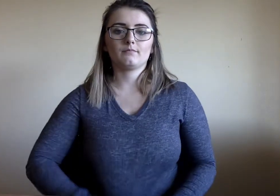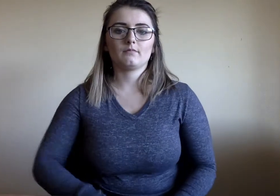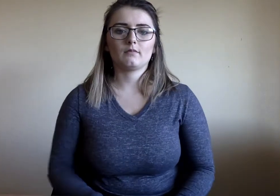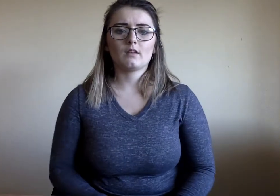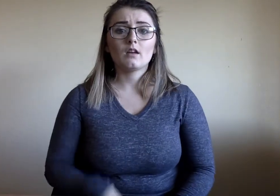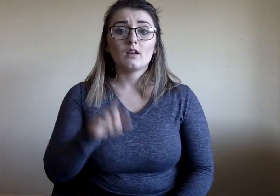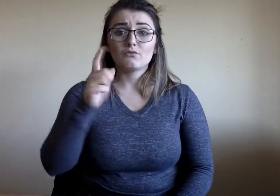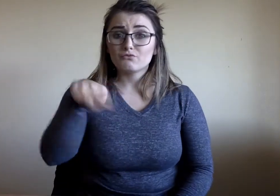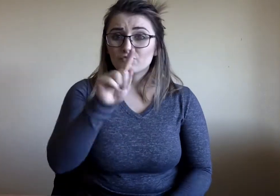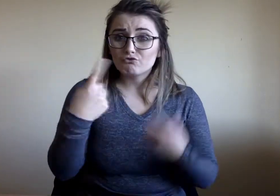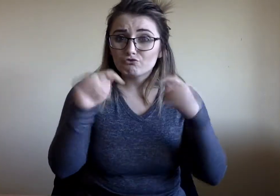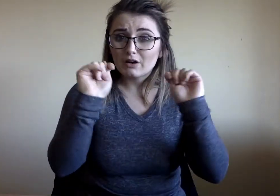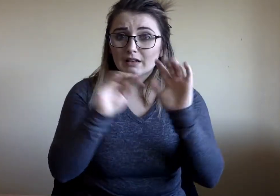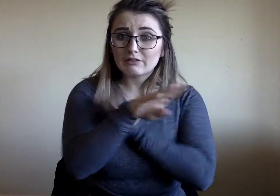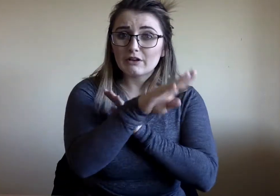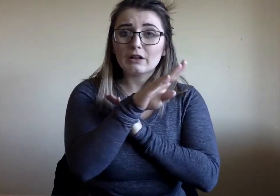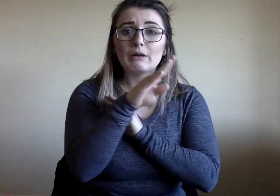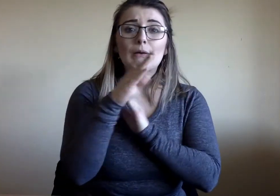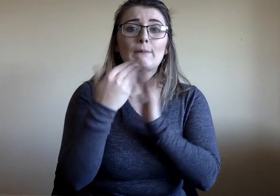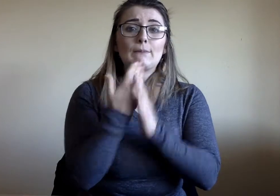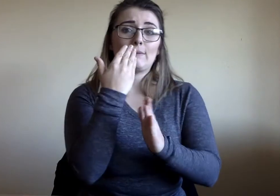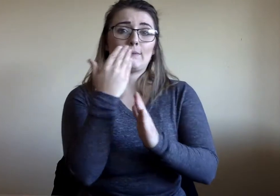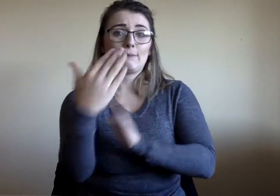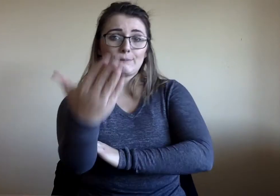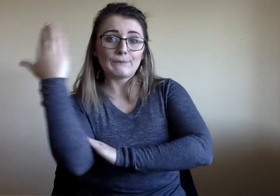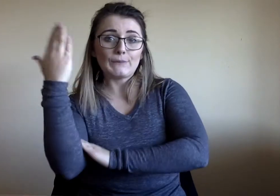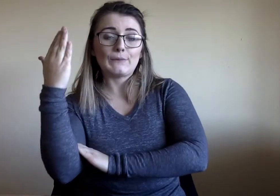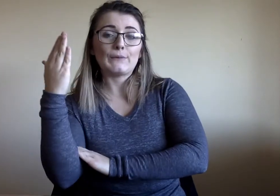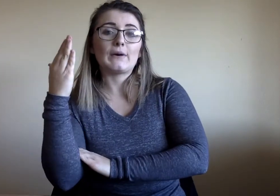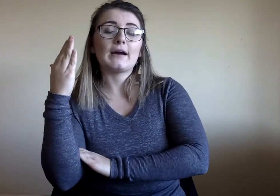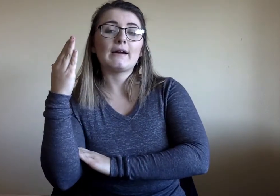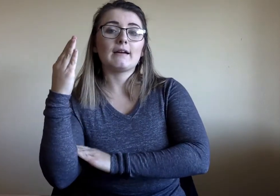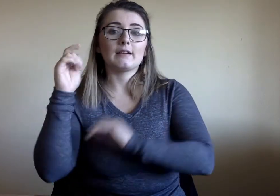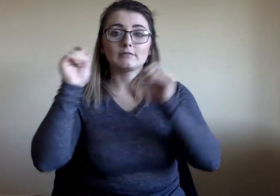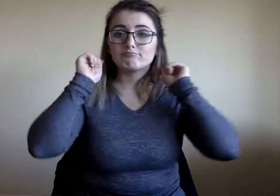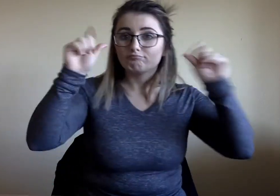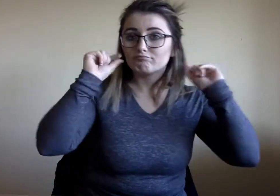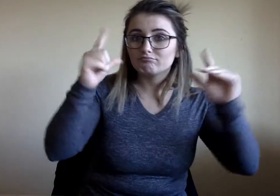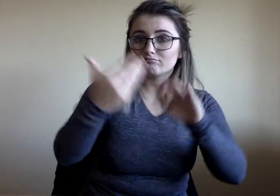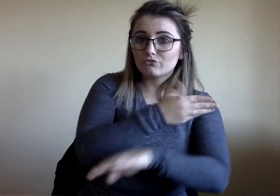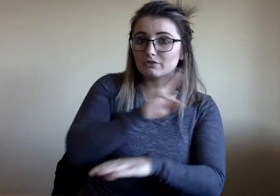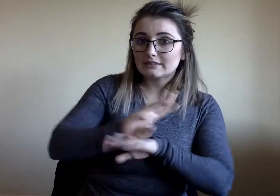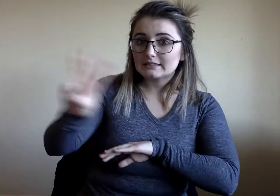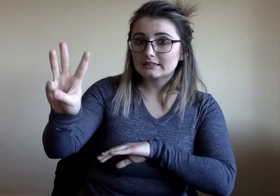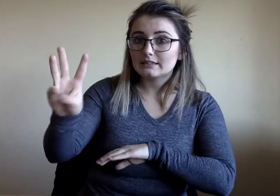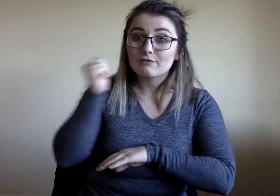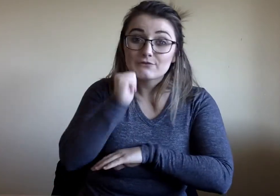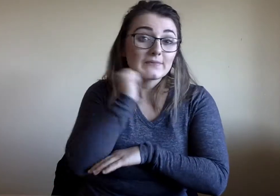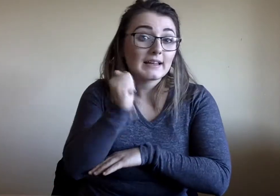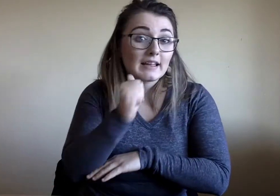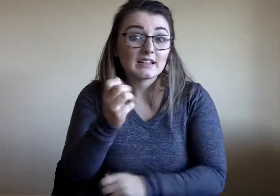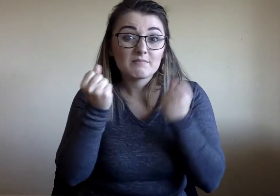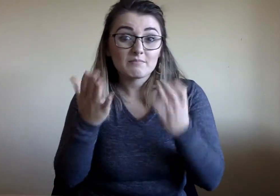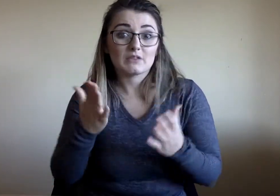Have you ever tried to develop an early morning routine of waking up before 6 a.m. every day? For much of my life, this was the one habit